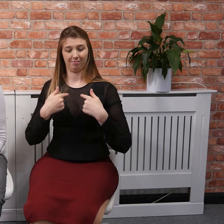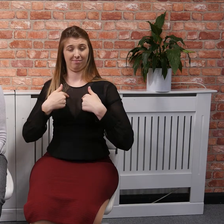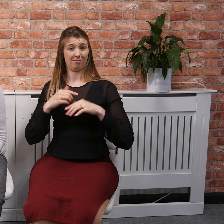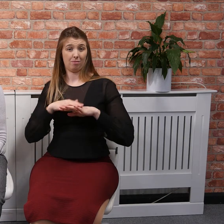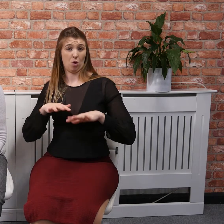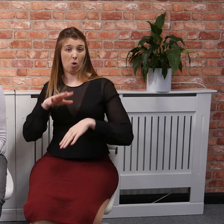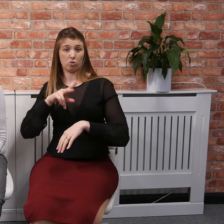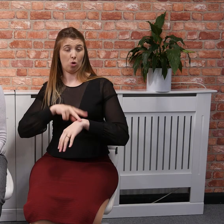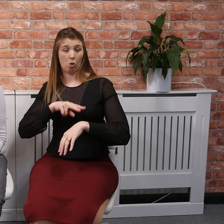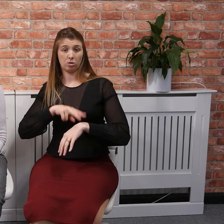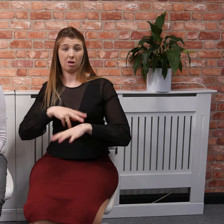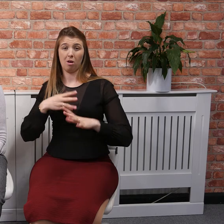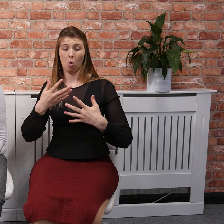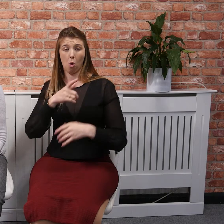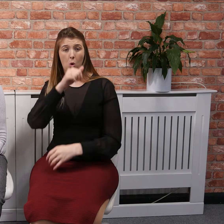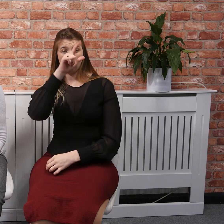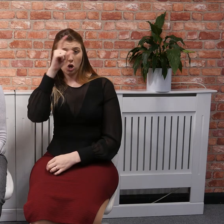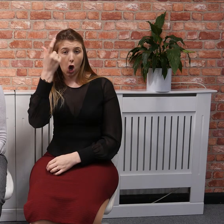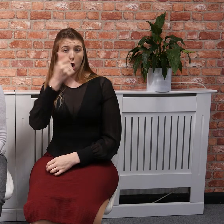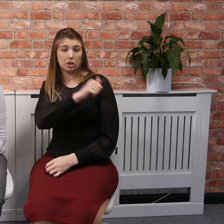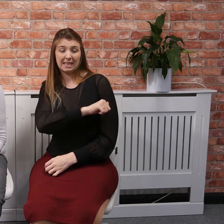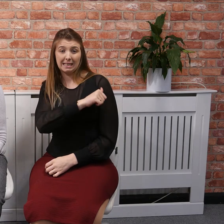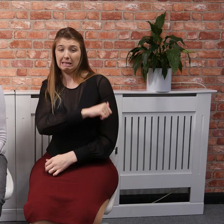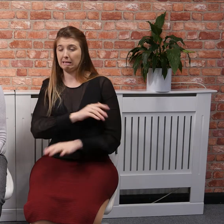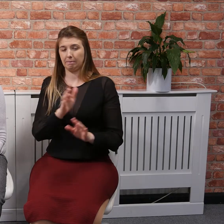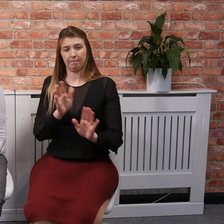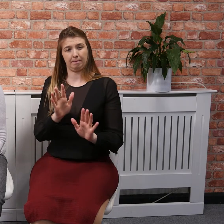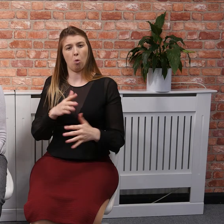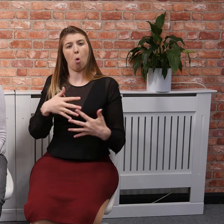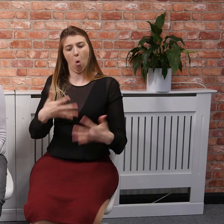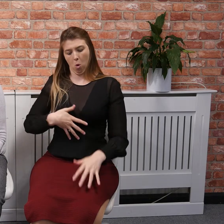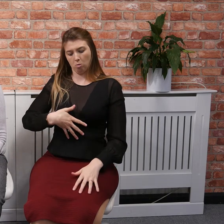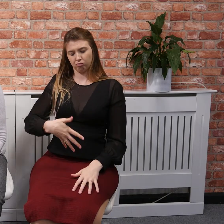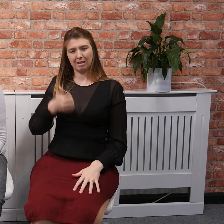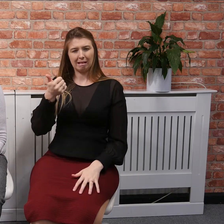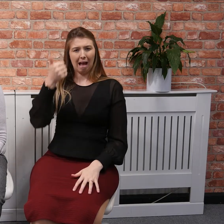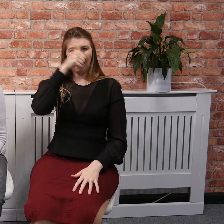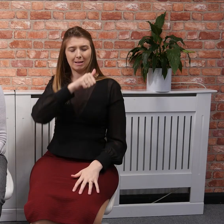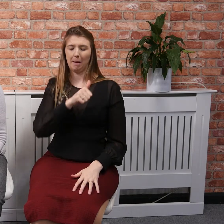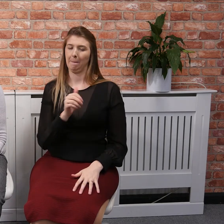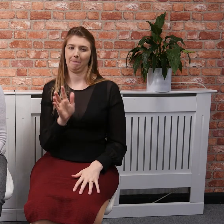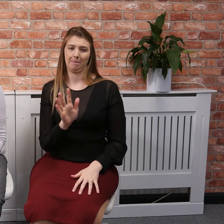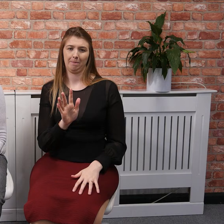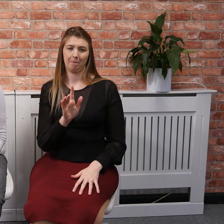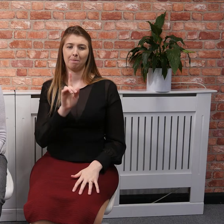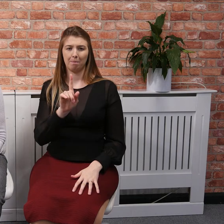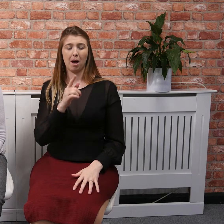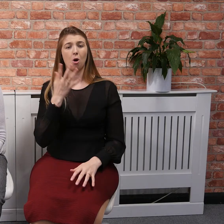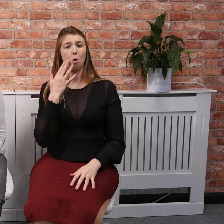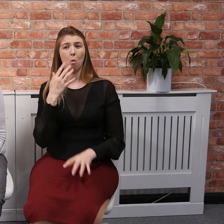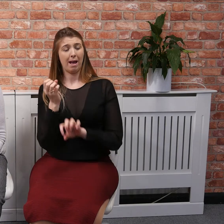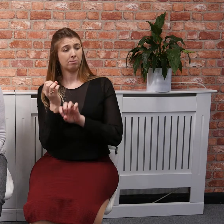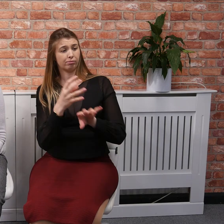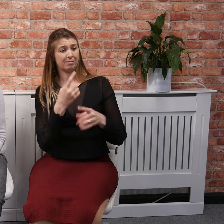or nurses or midwives, but we can often explain what people have been told. And we